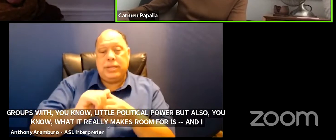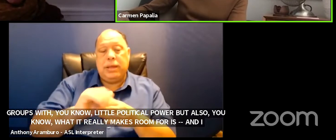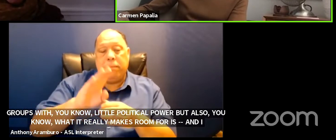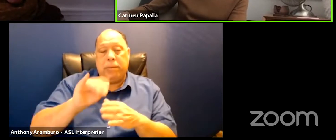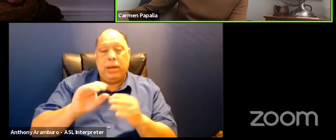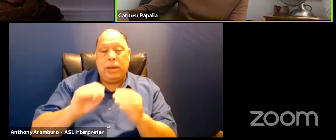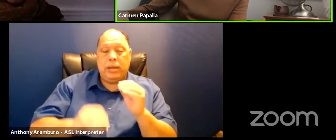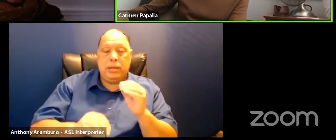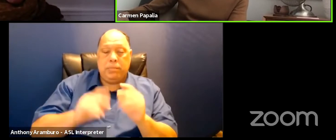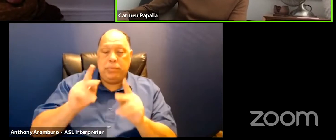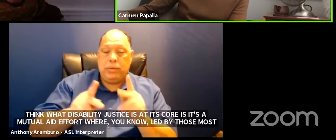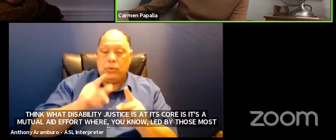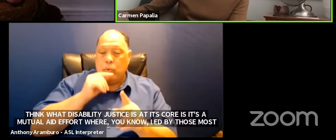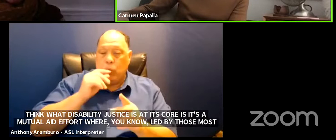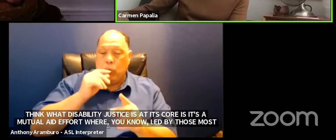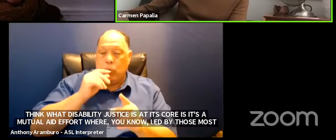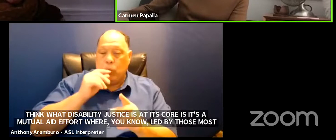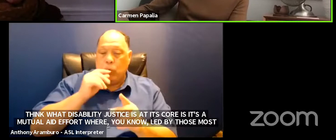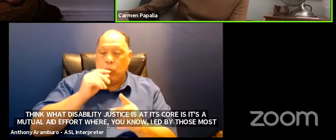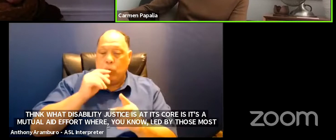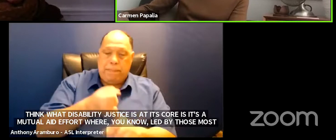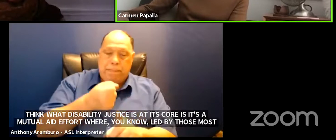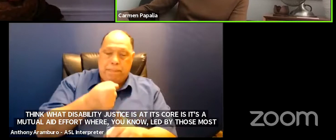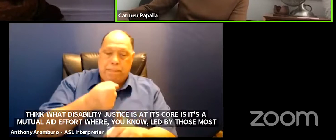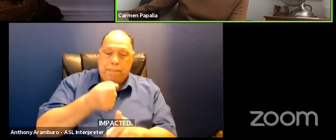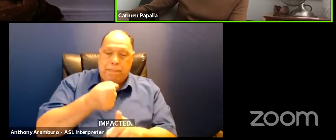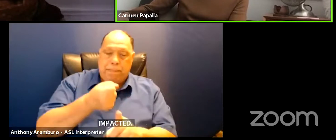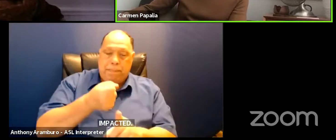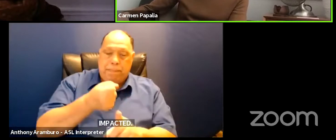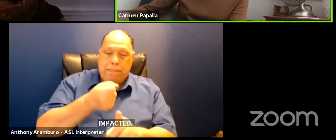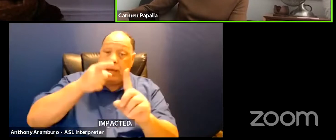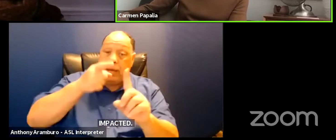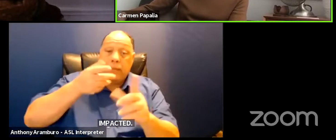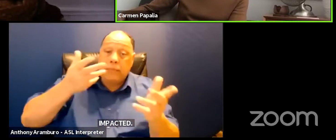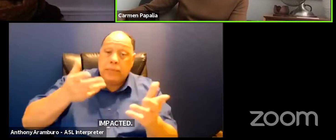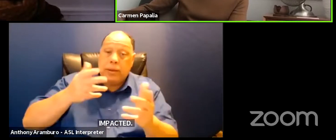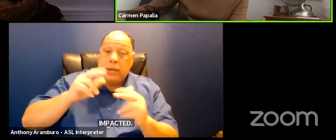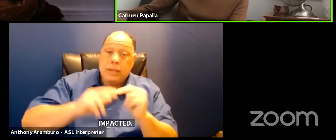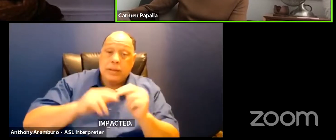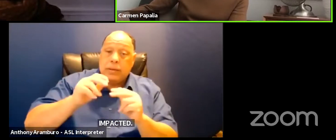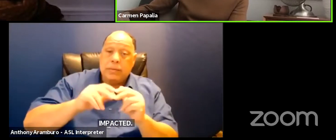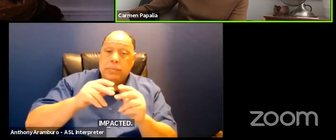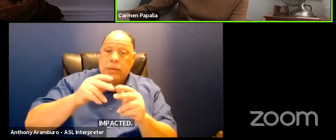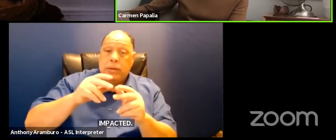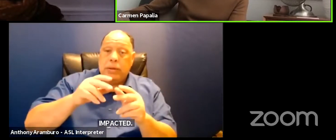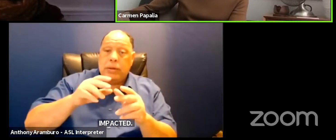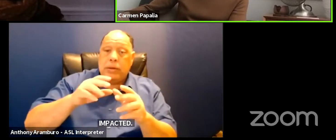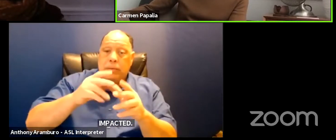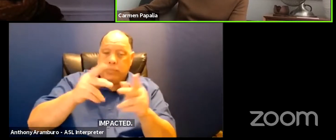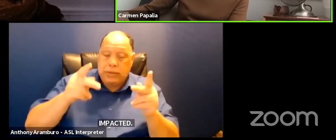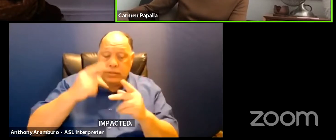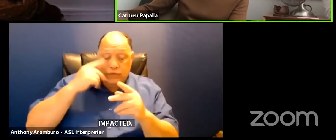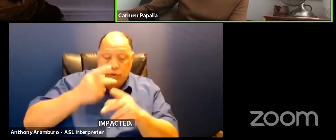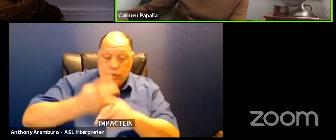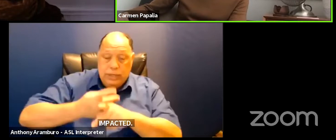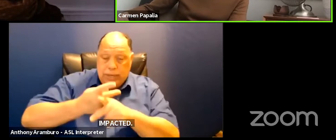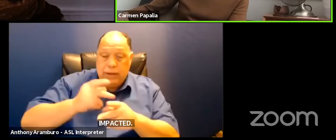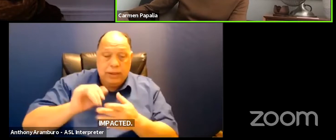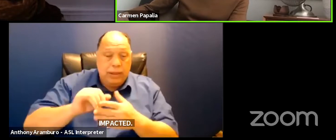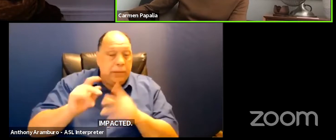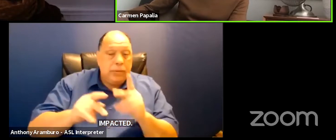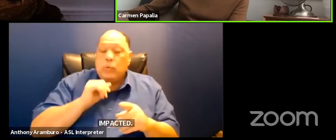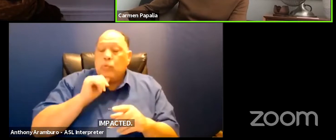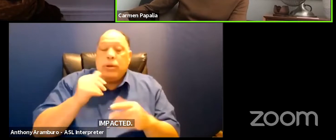impacted, and you know, that the aim is to build capacity for care that people would not have otherwise. You